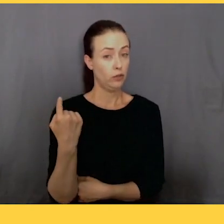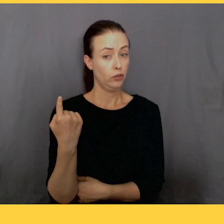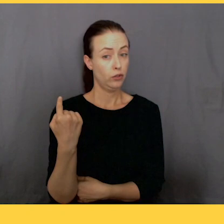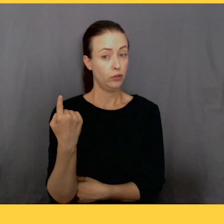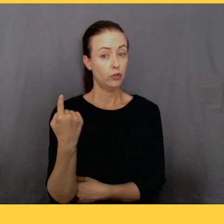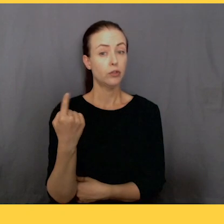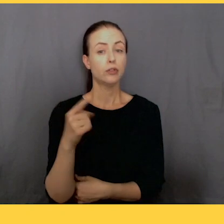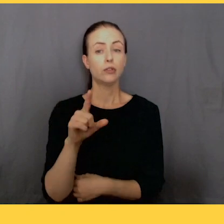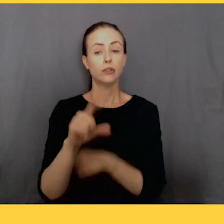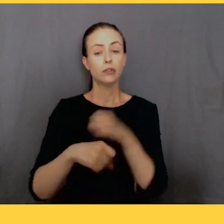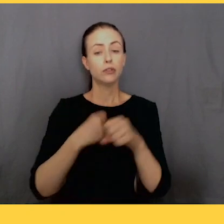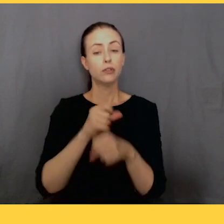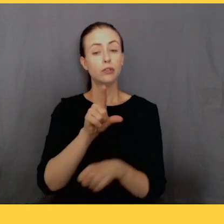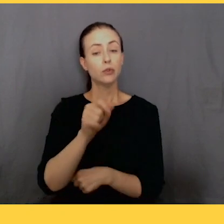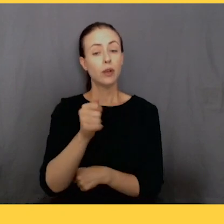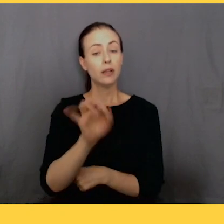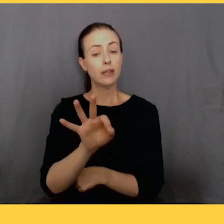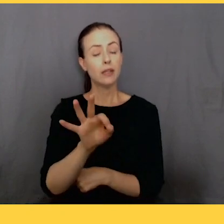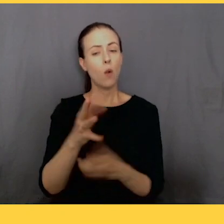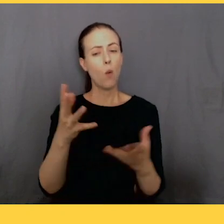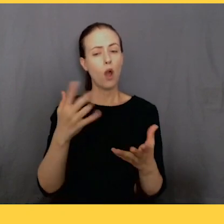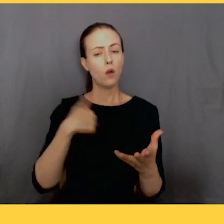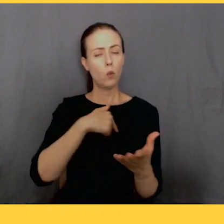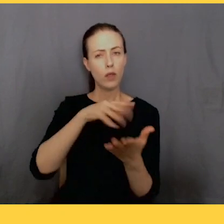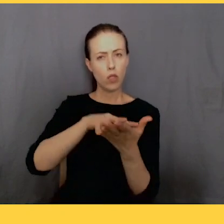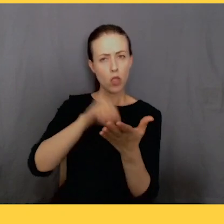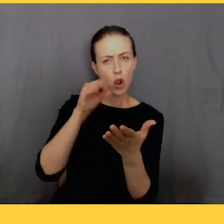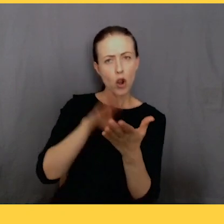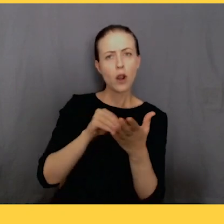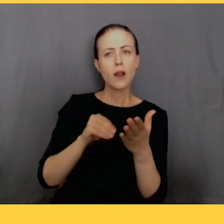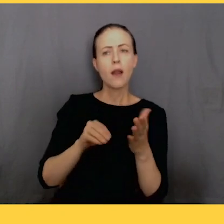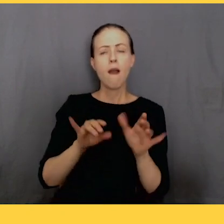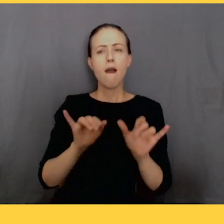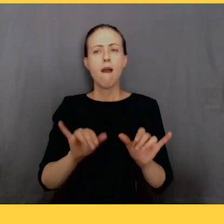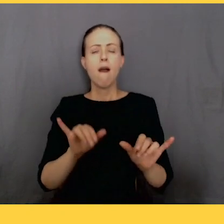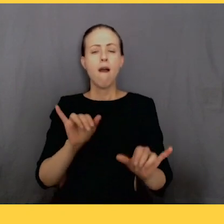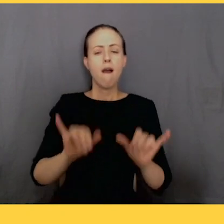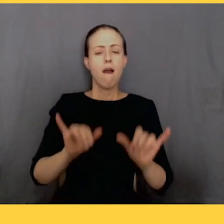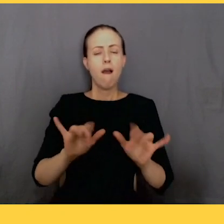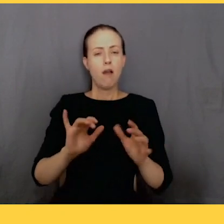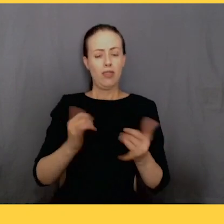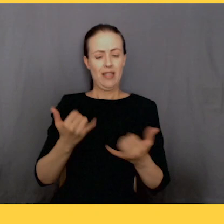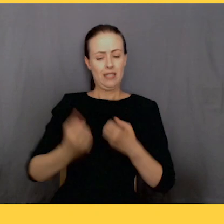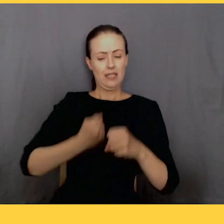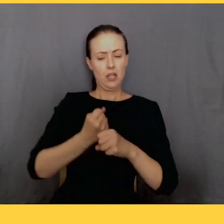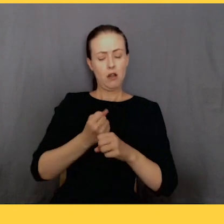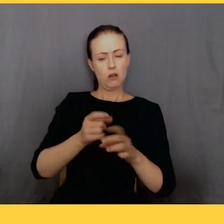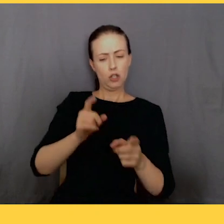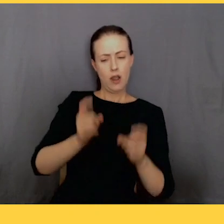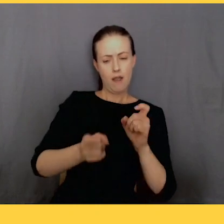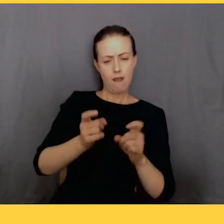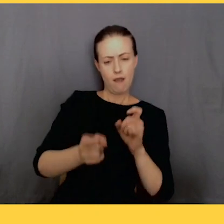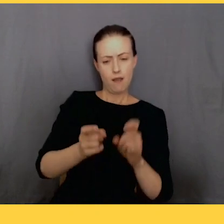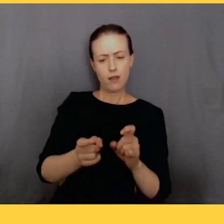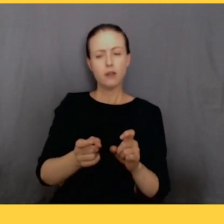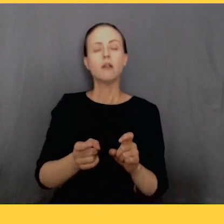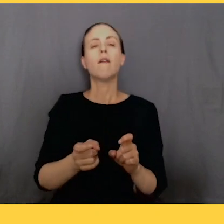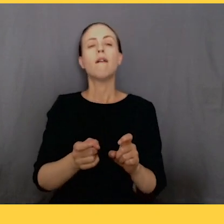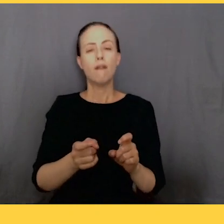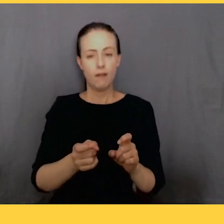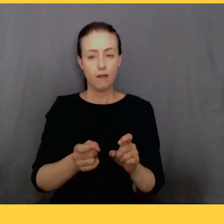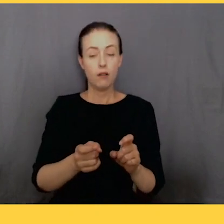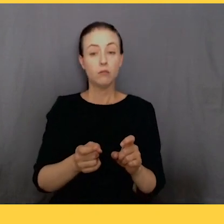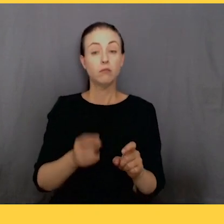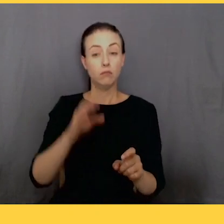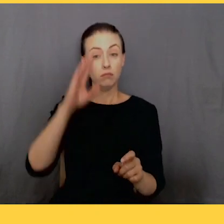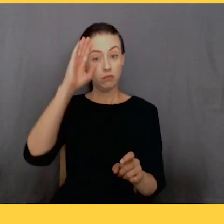lessons, and then how we're applying that to our program going forward in this year. So as you're aware, in the past year,